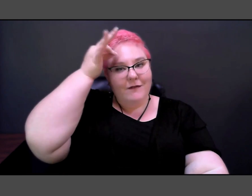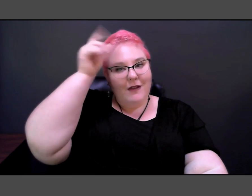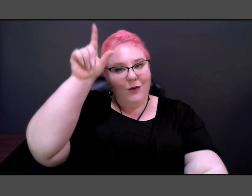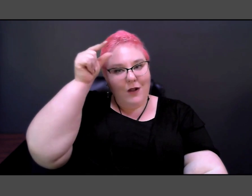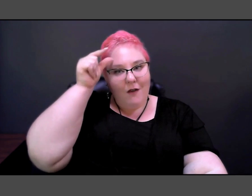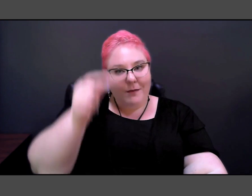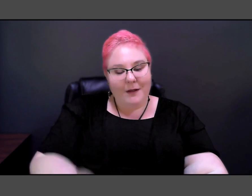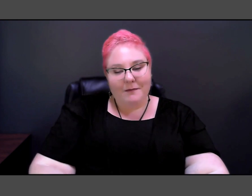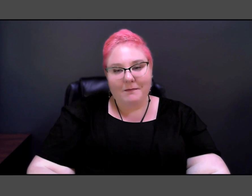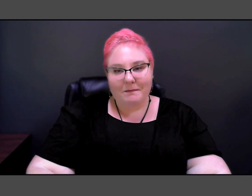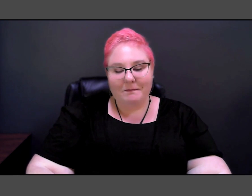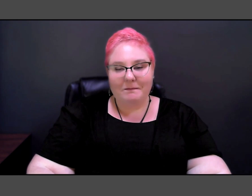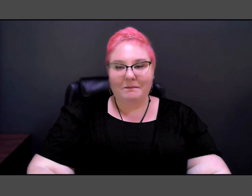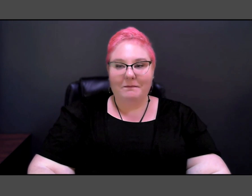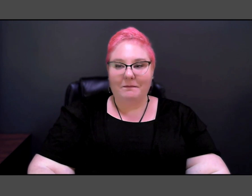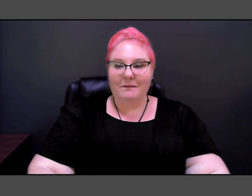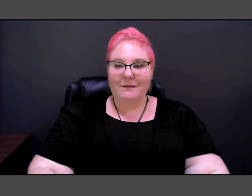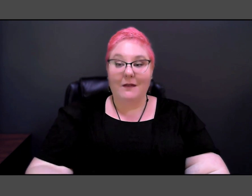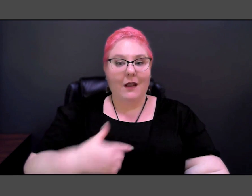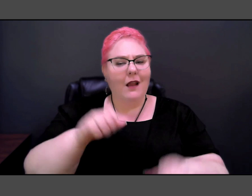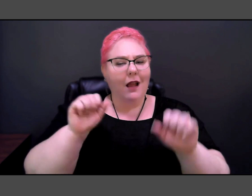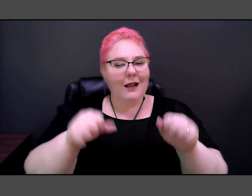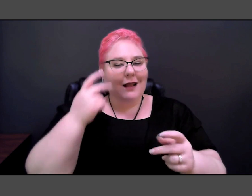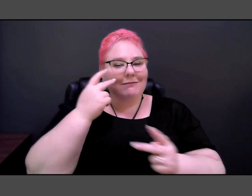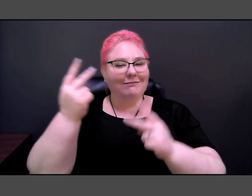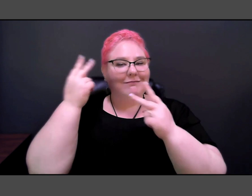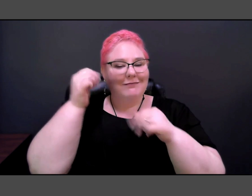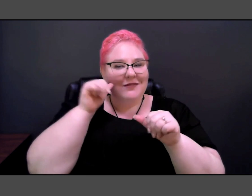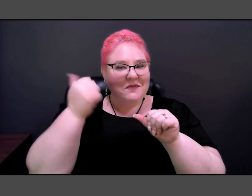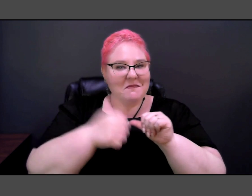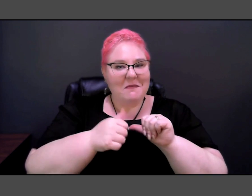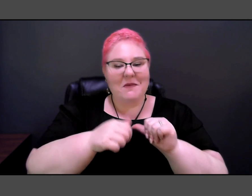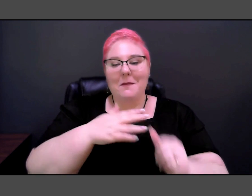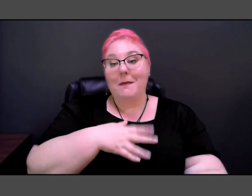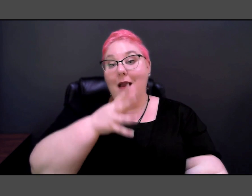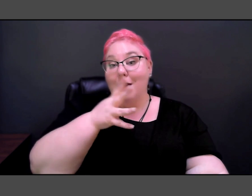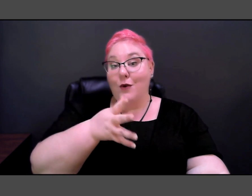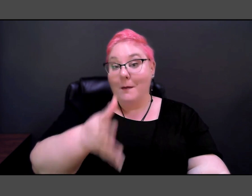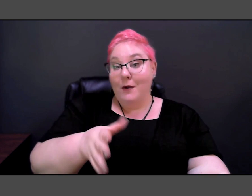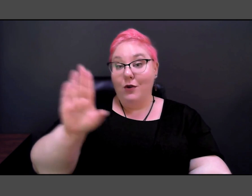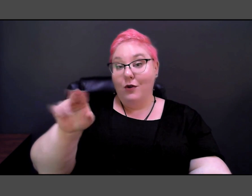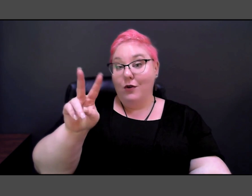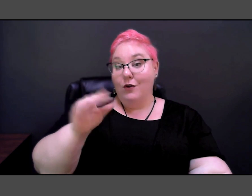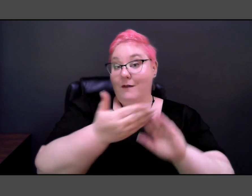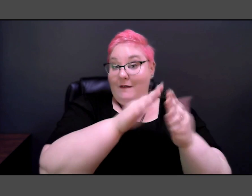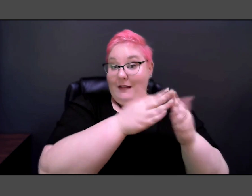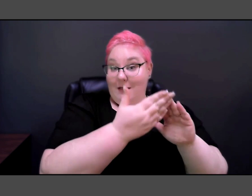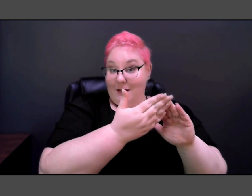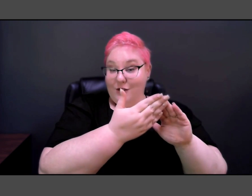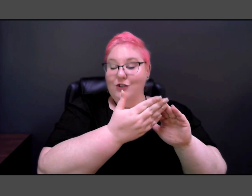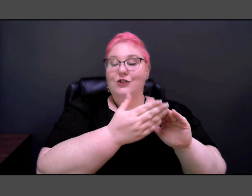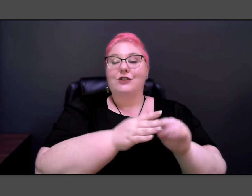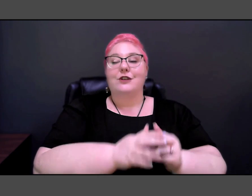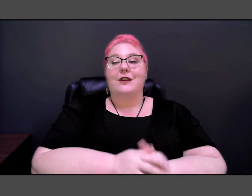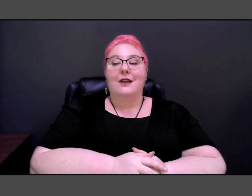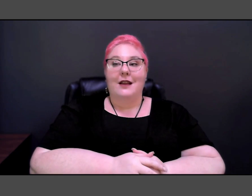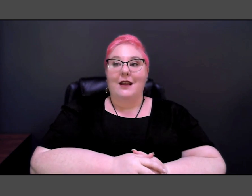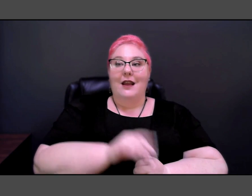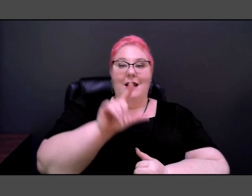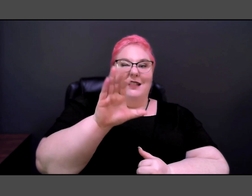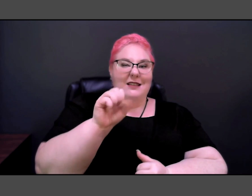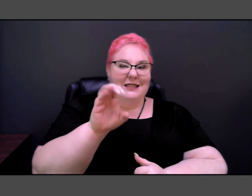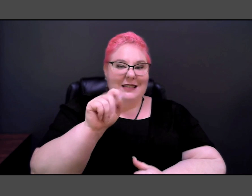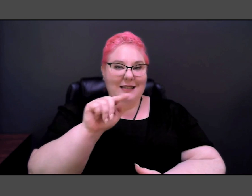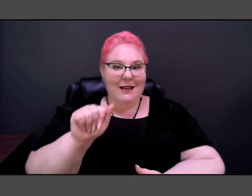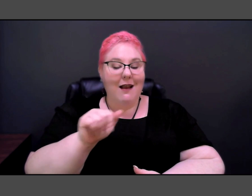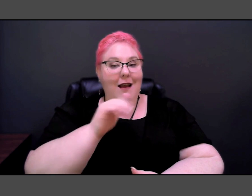I can remember being in my grandmother's village of Mesita as a kid and having the commodities truck